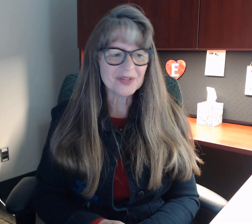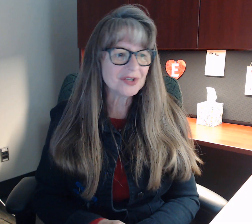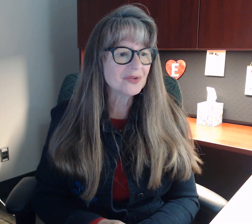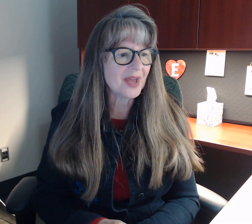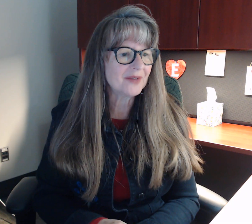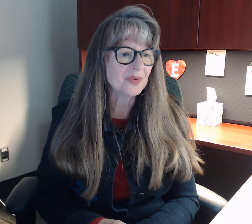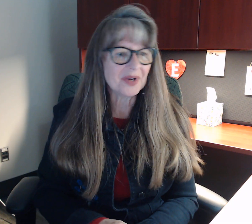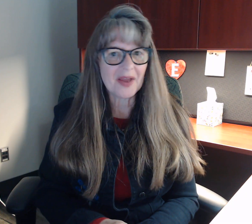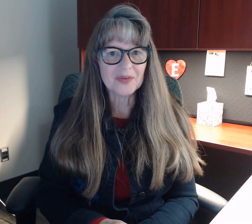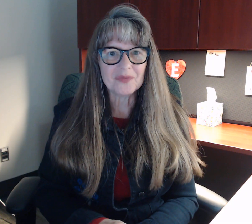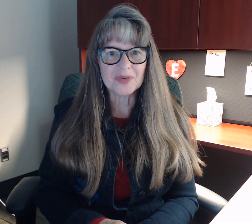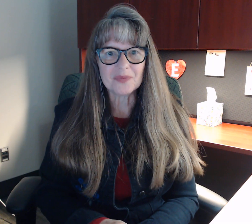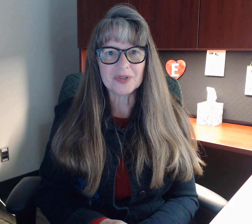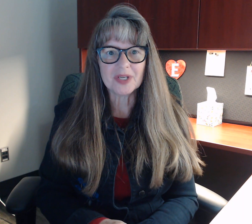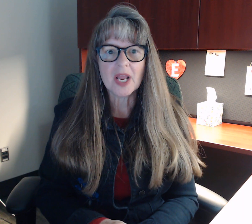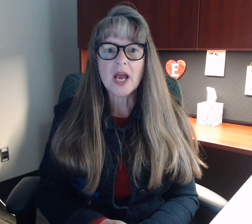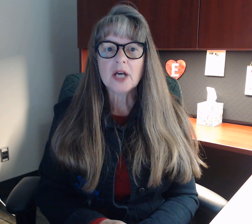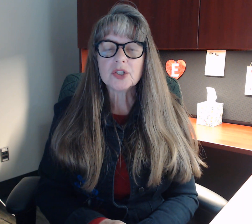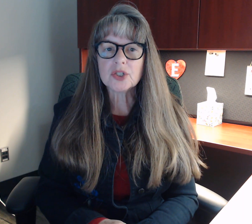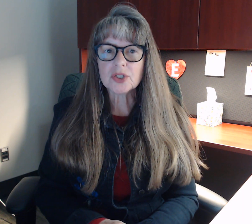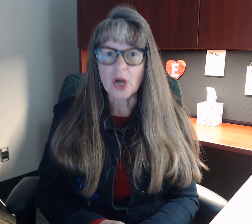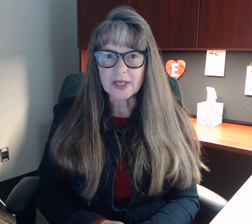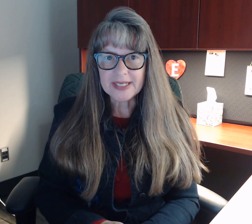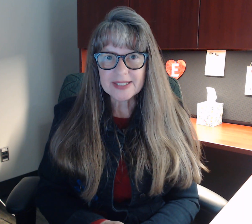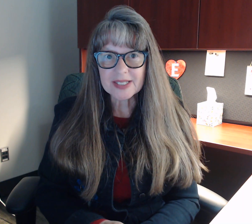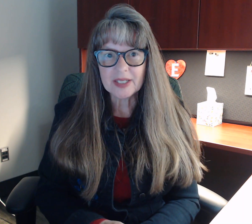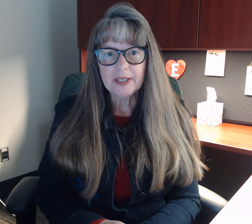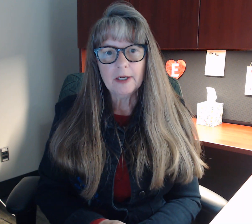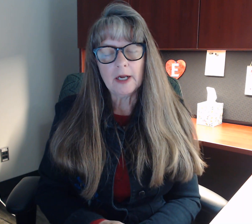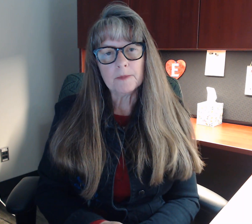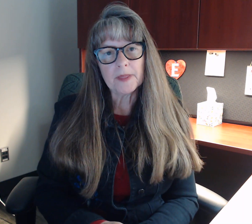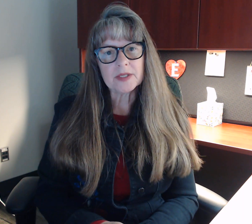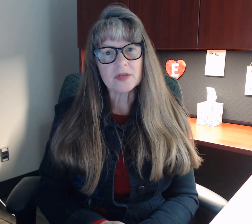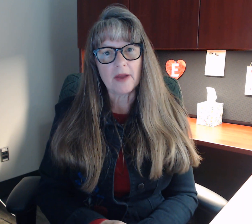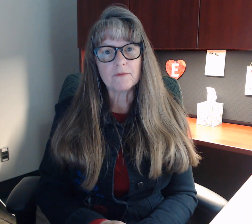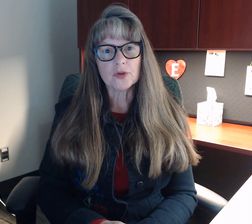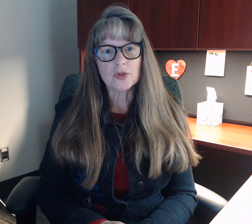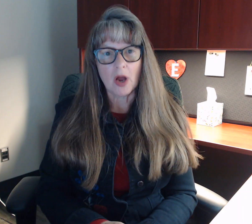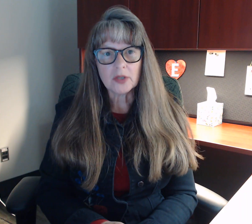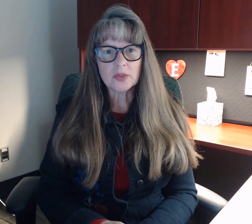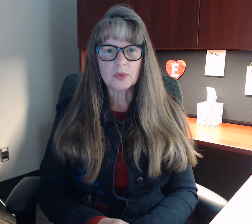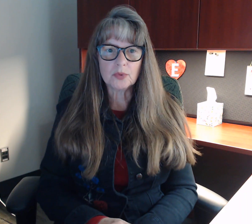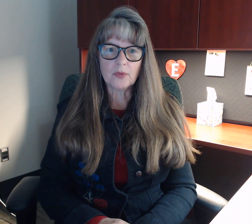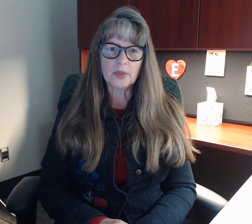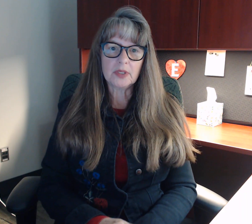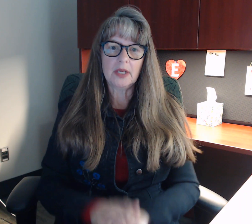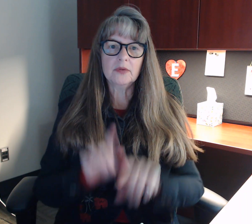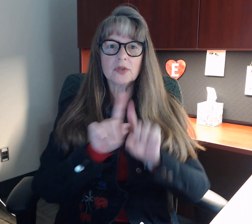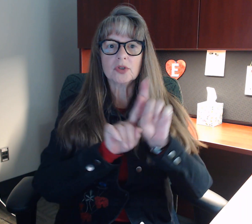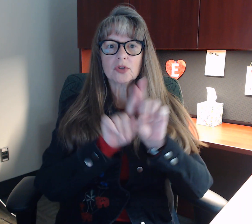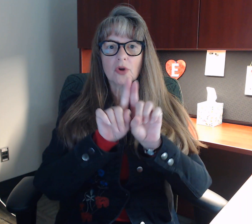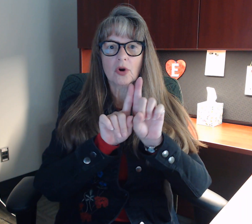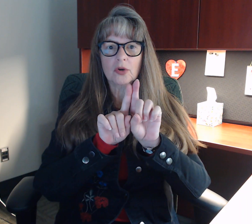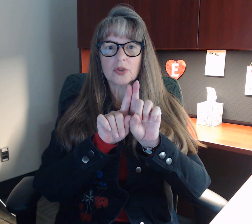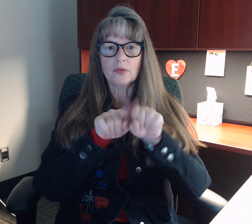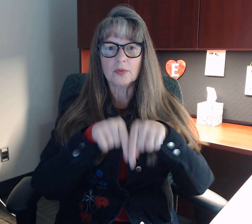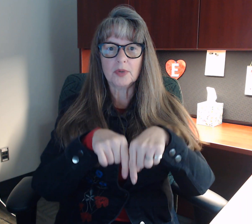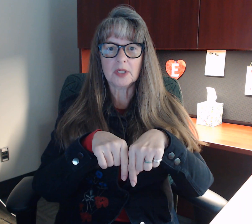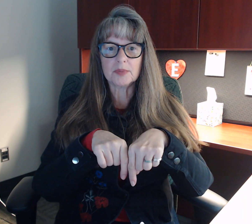do that if you want to have a little fun with it. Stockings. This is a sign for socks, which we've already done. This is star, so if you put it upside